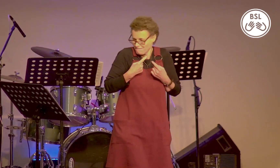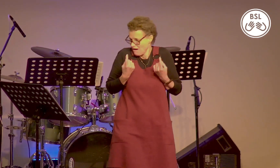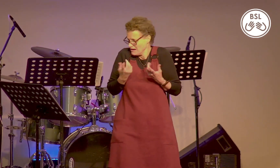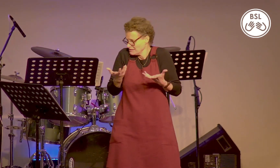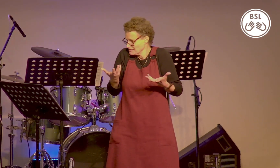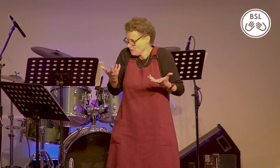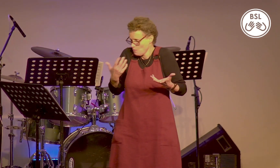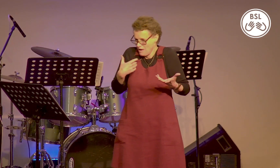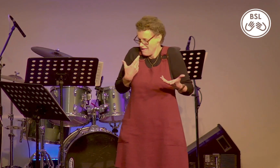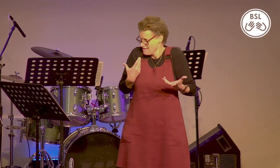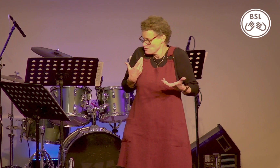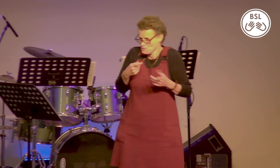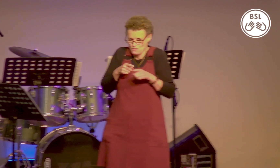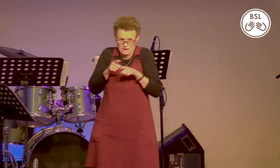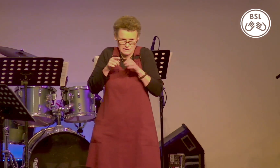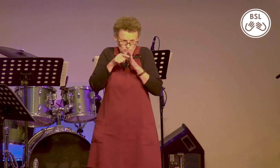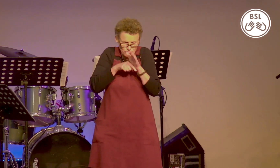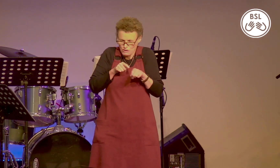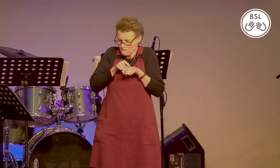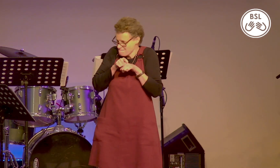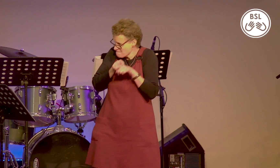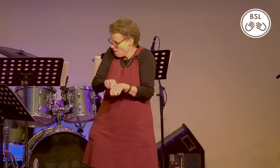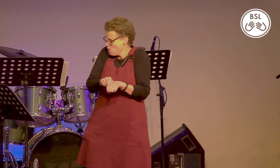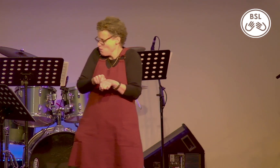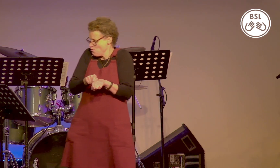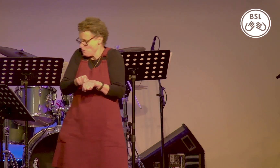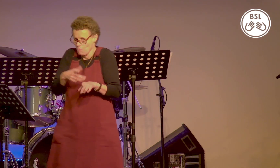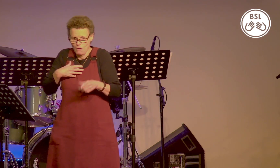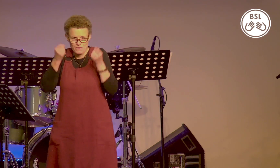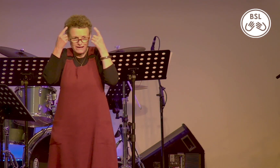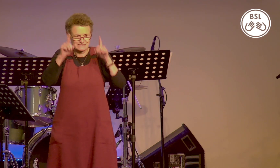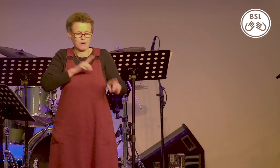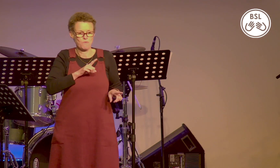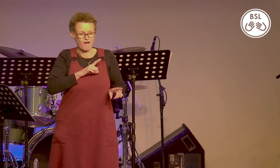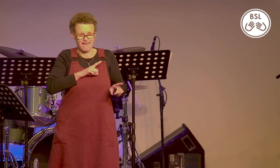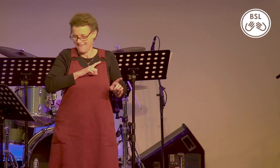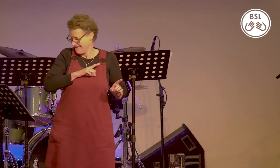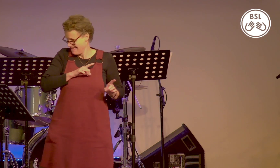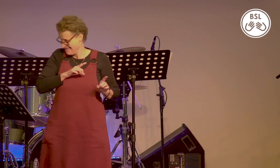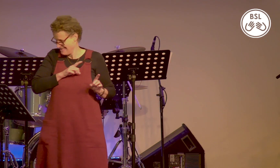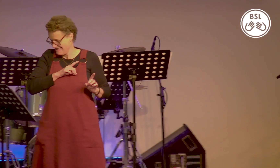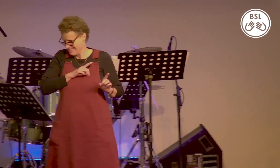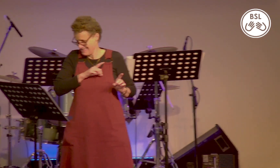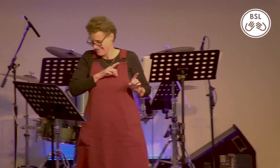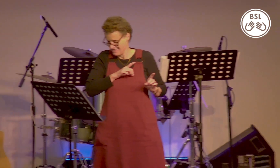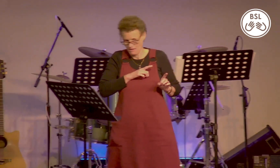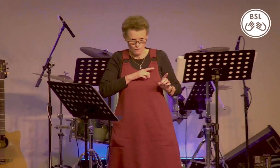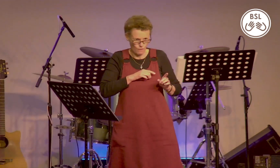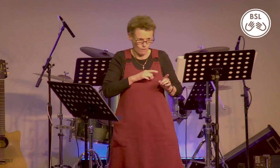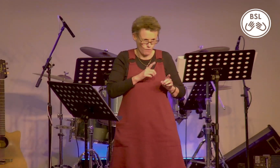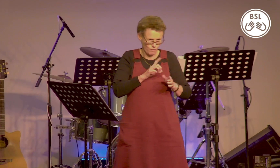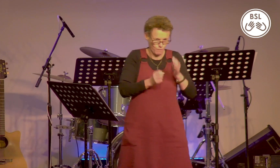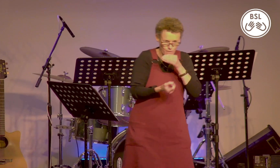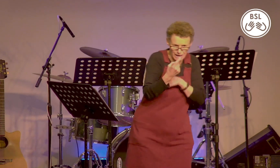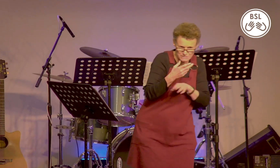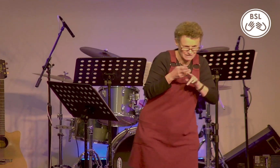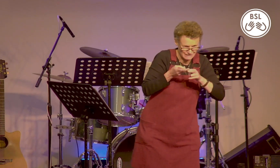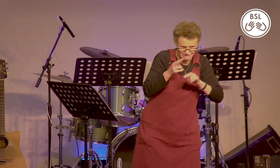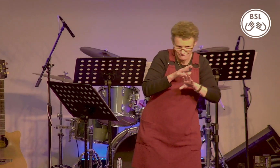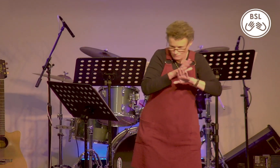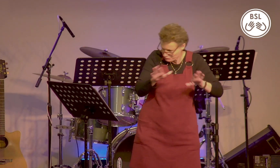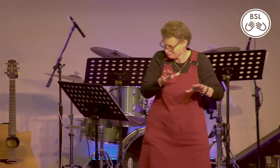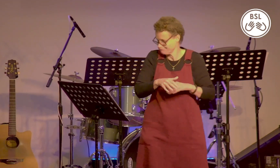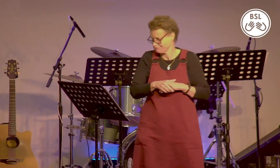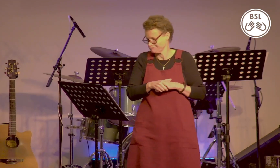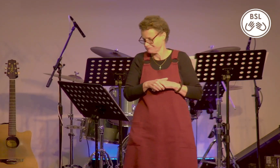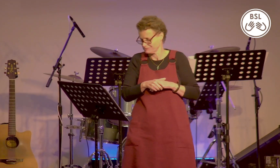Now, I know it's easy for us when we, it's difficult to actually go through and understand the laws